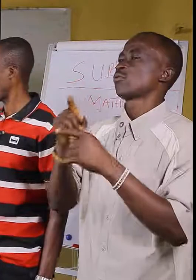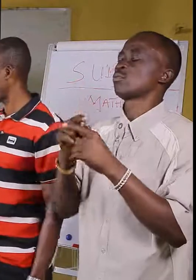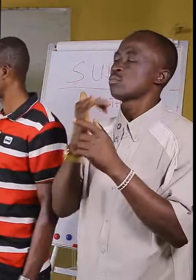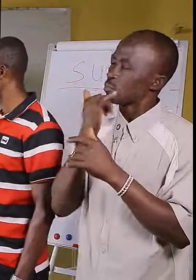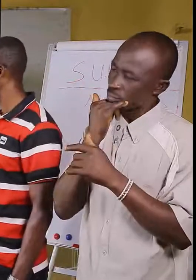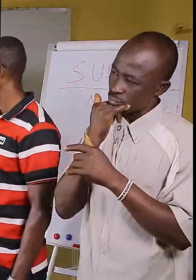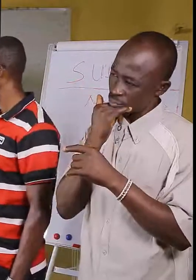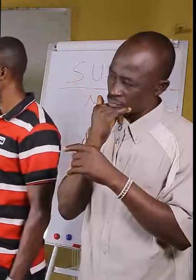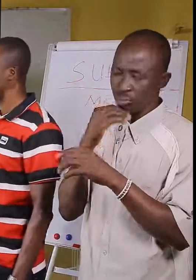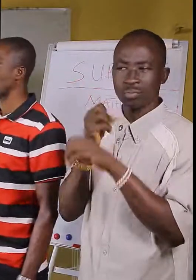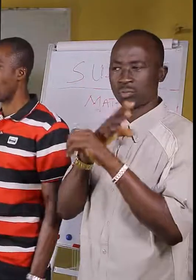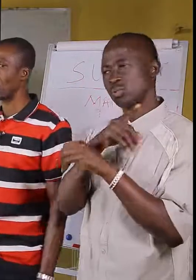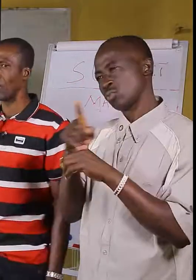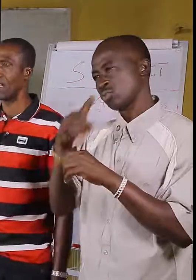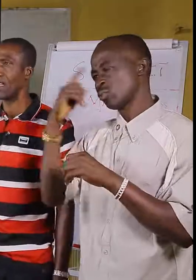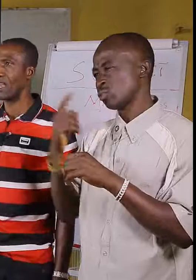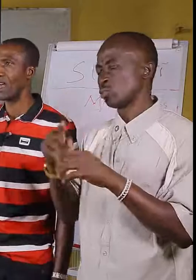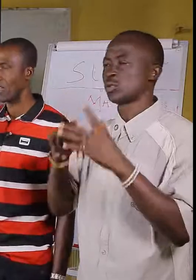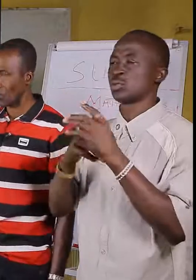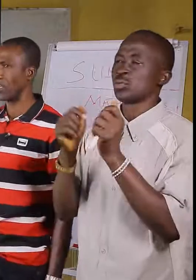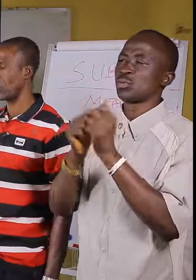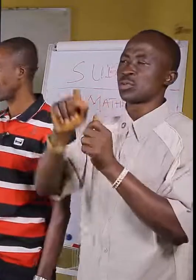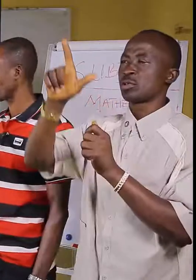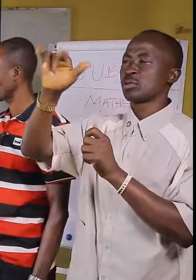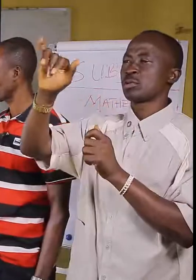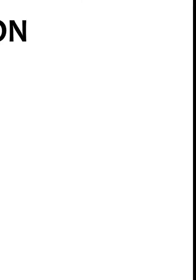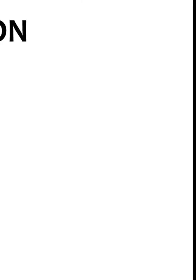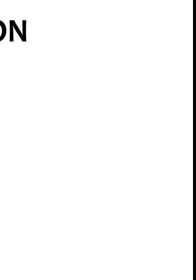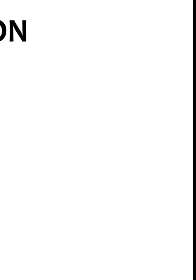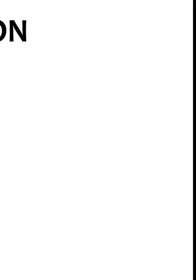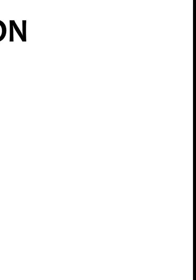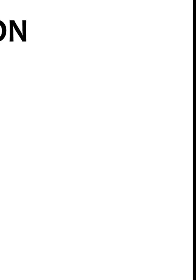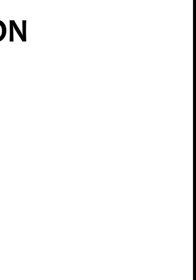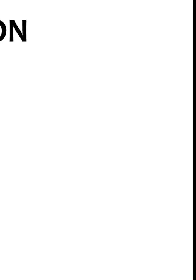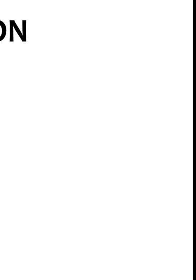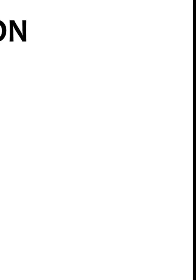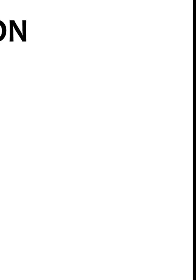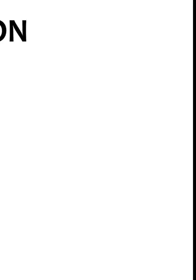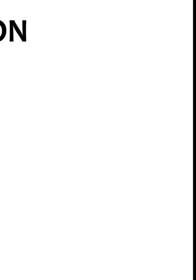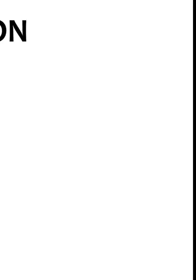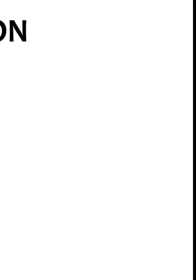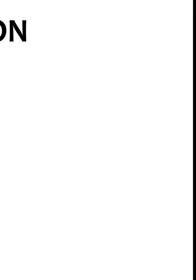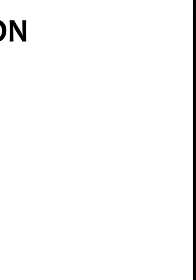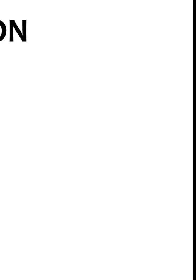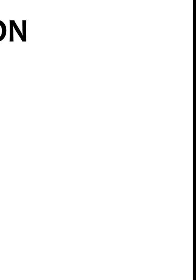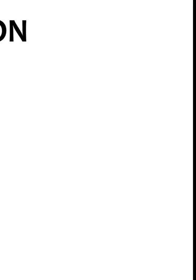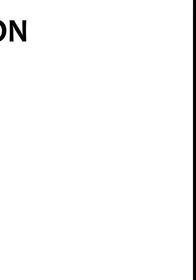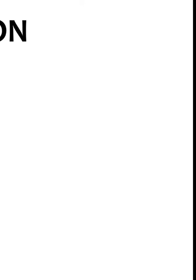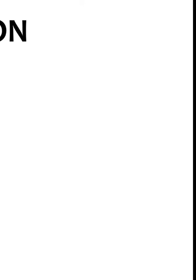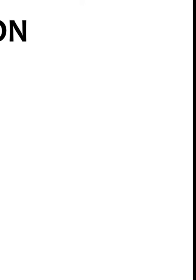So advisably, always start with the linear equation. Now, in equation 1,